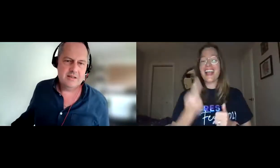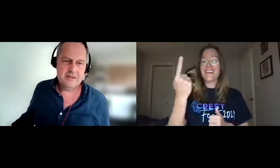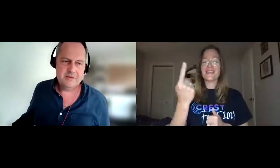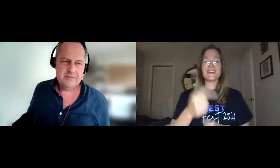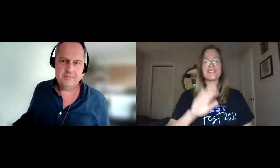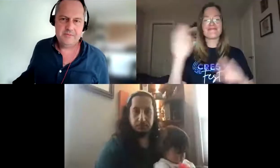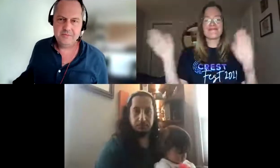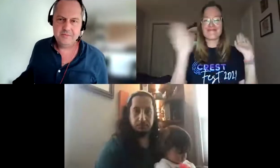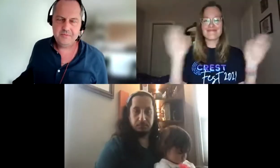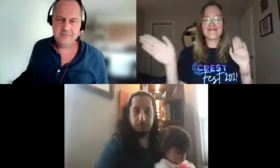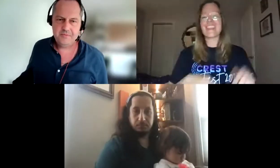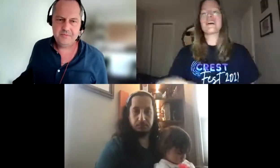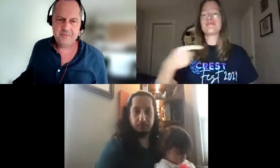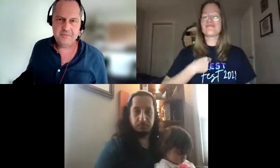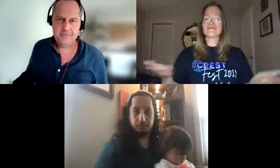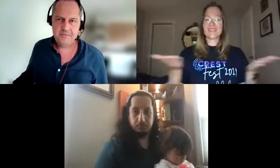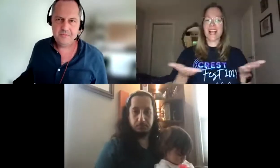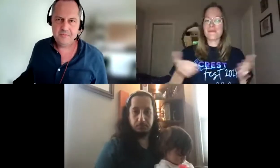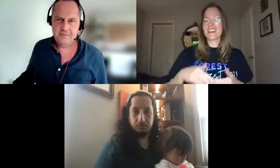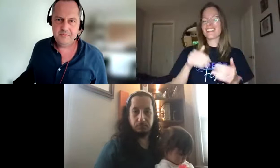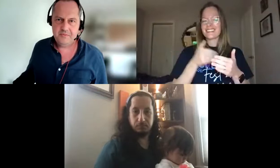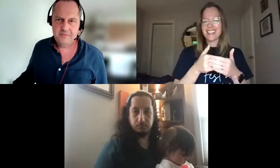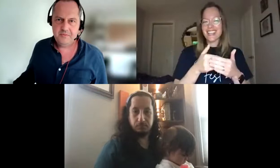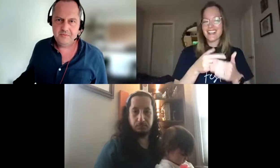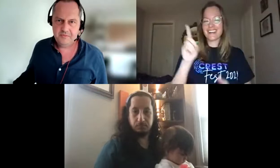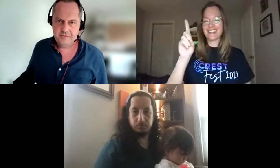Hello and good morning, everyone. Hi,